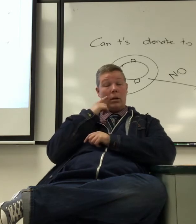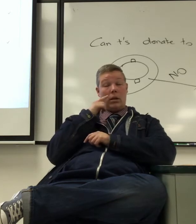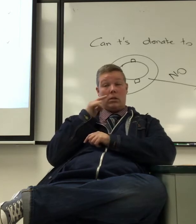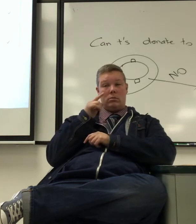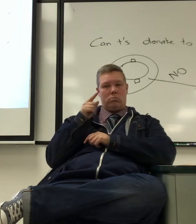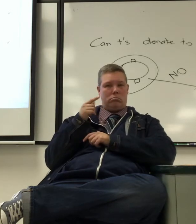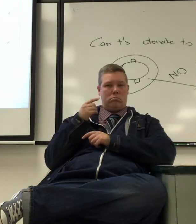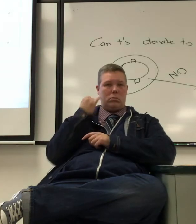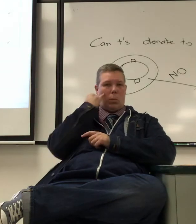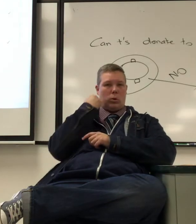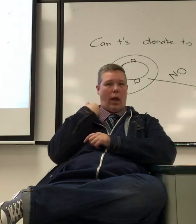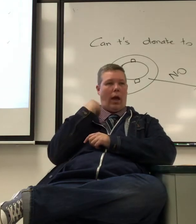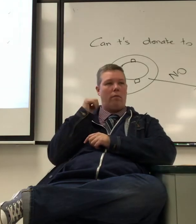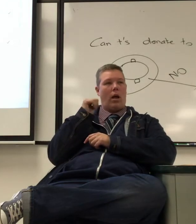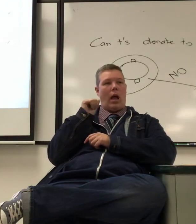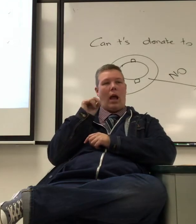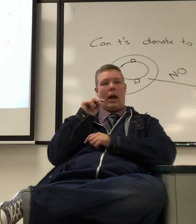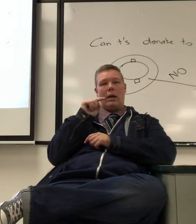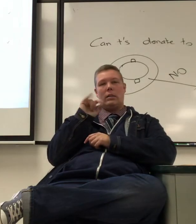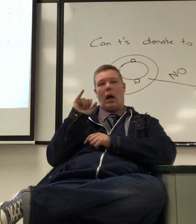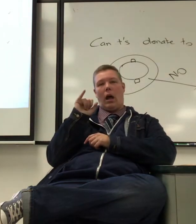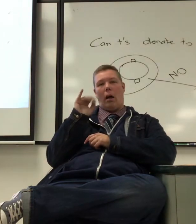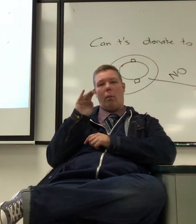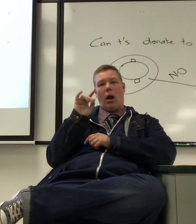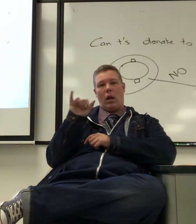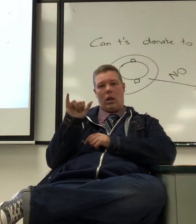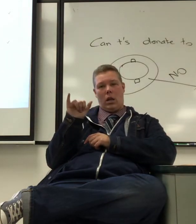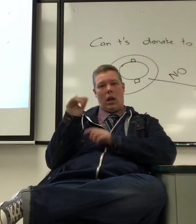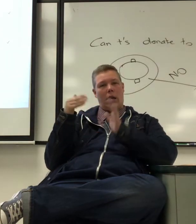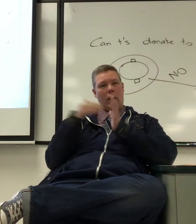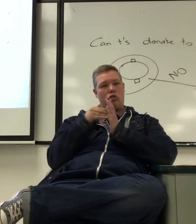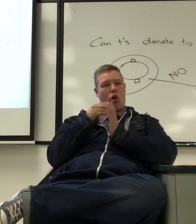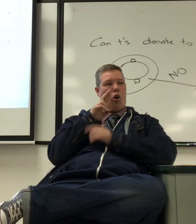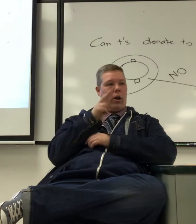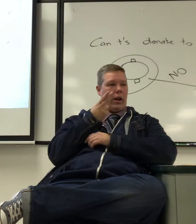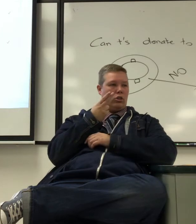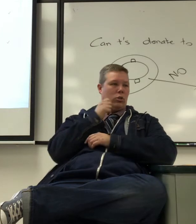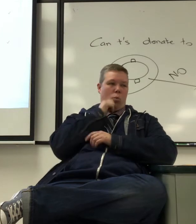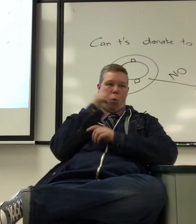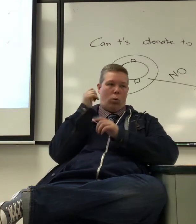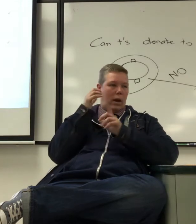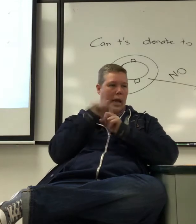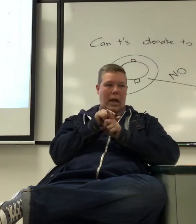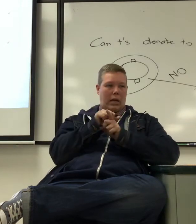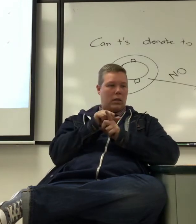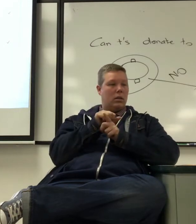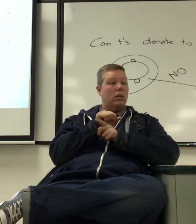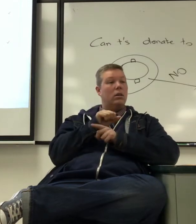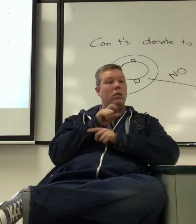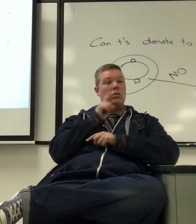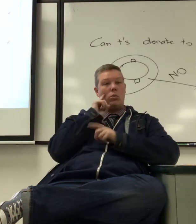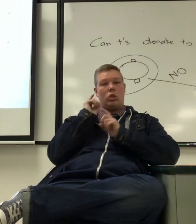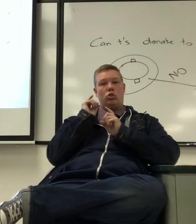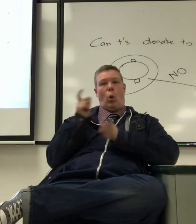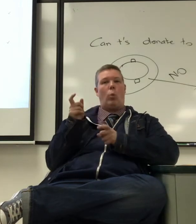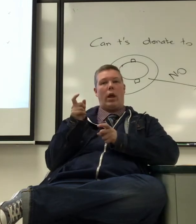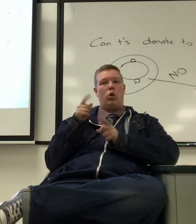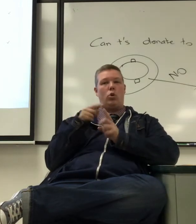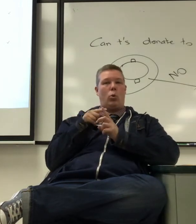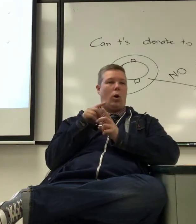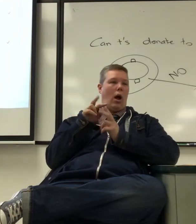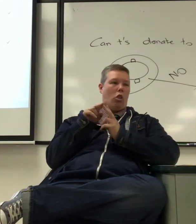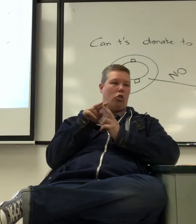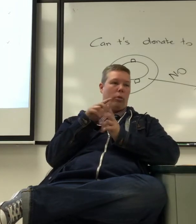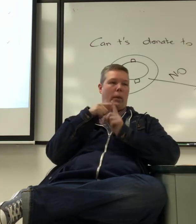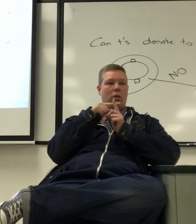Rh, they're not going to attack it. So that's why you can donate to positives or negatives. The antigen that's being donated